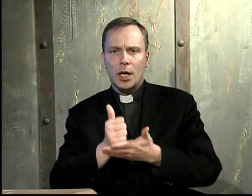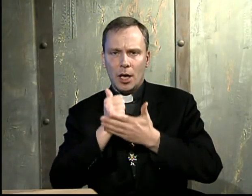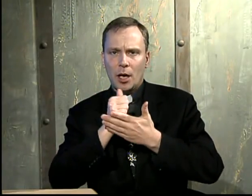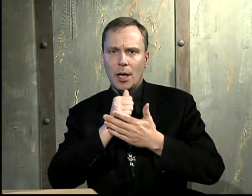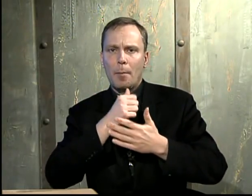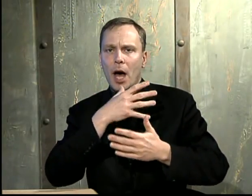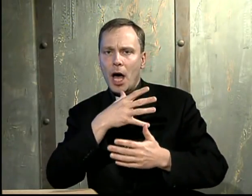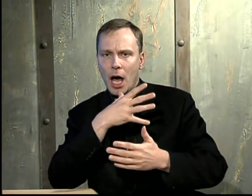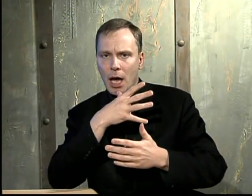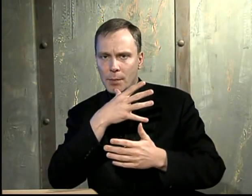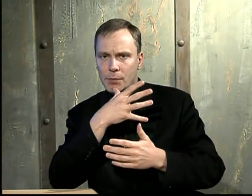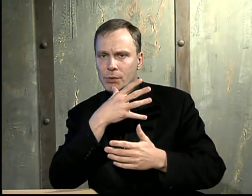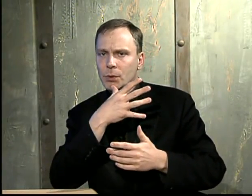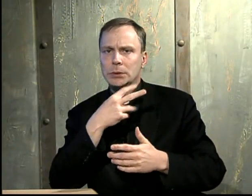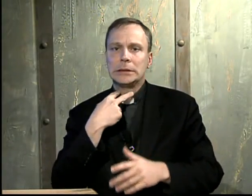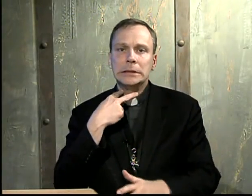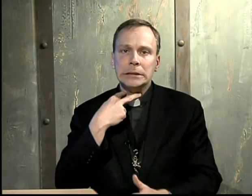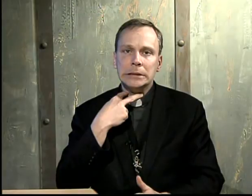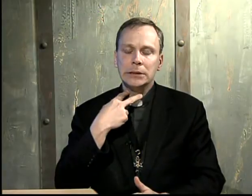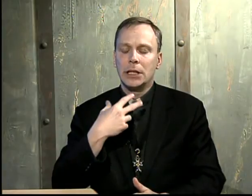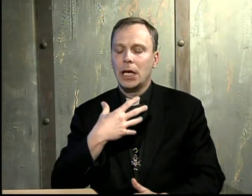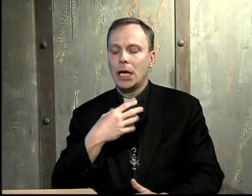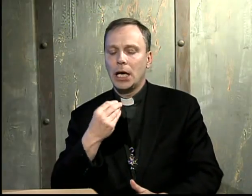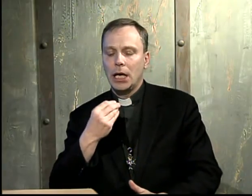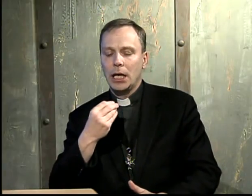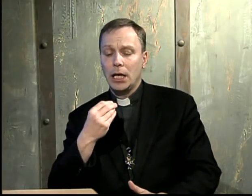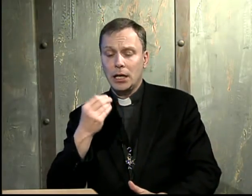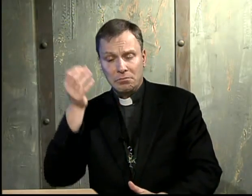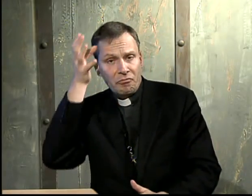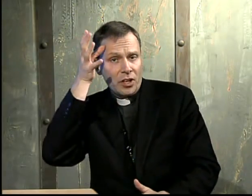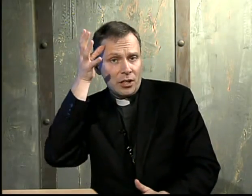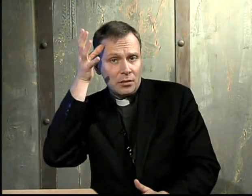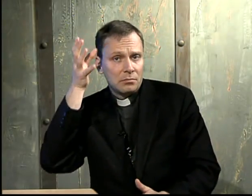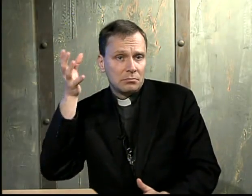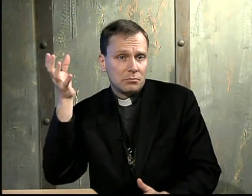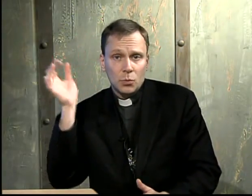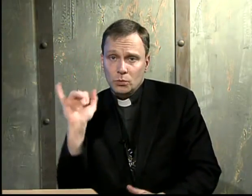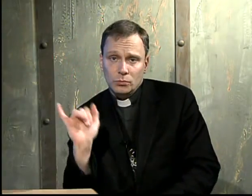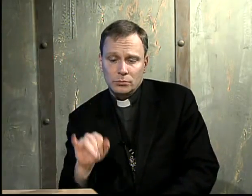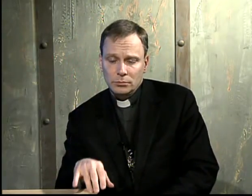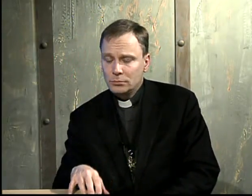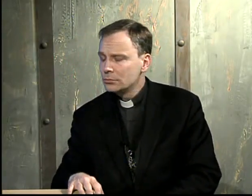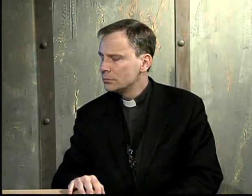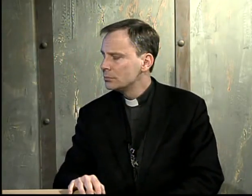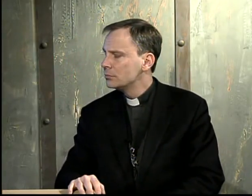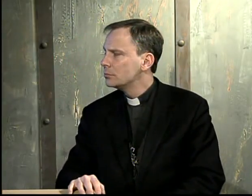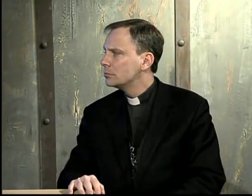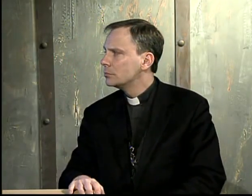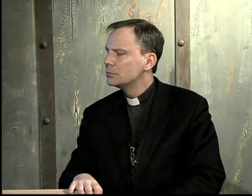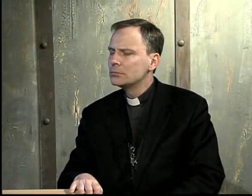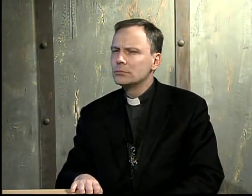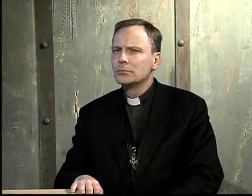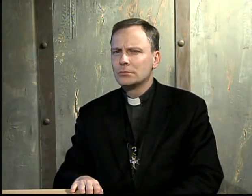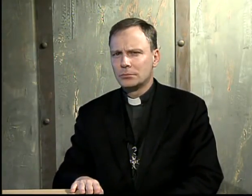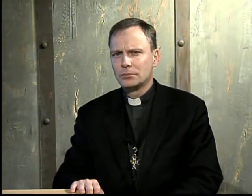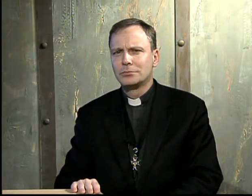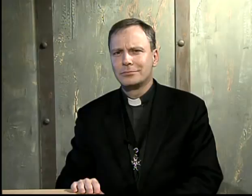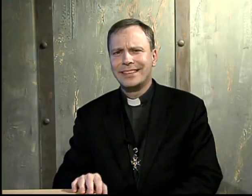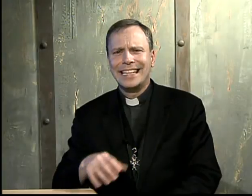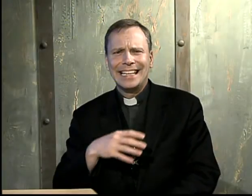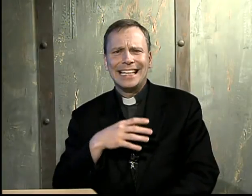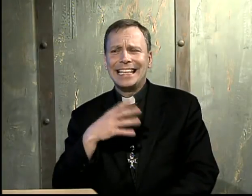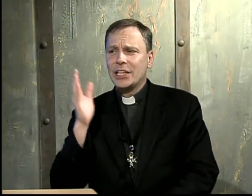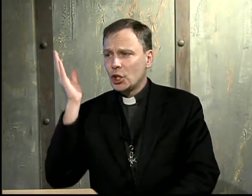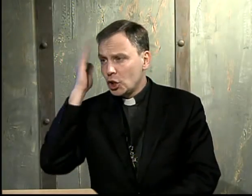those who are unborn, and help the mothers who perhaps might find themselves in a crisis situation, and the fathers as